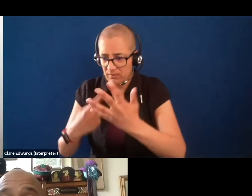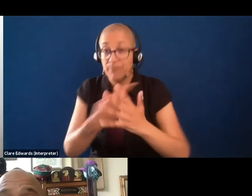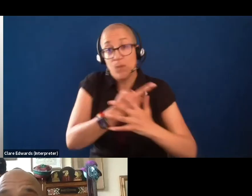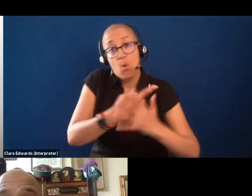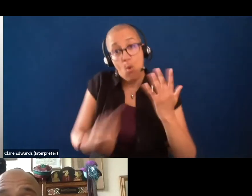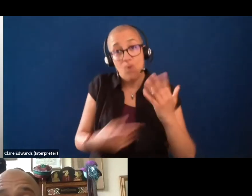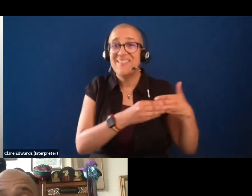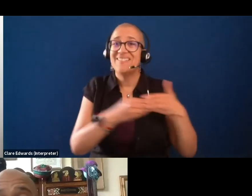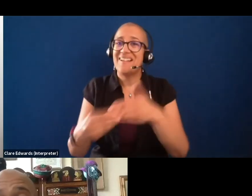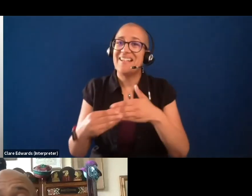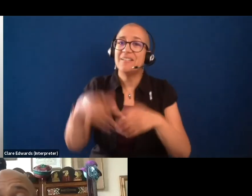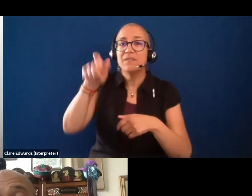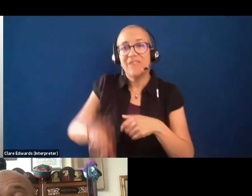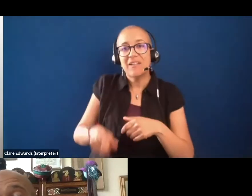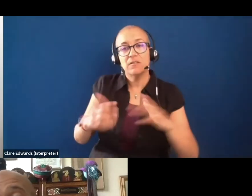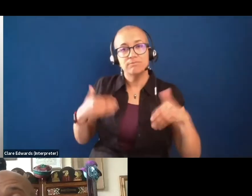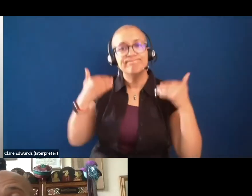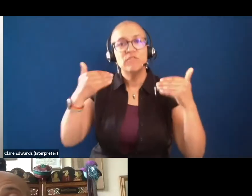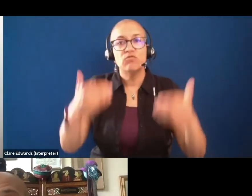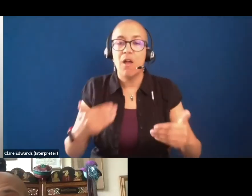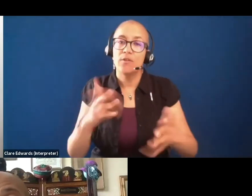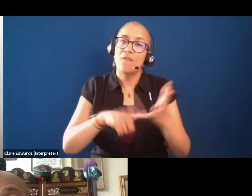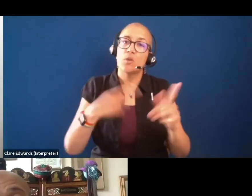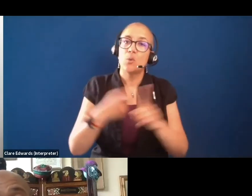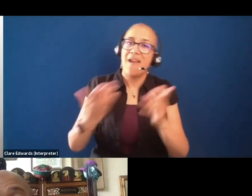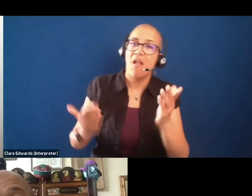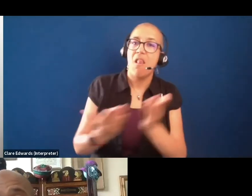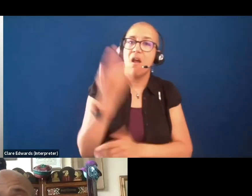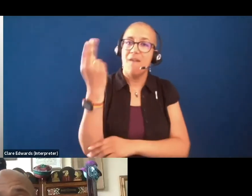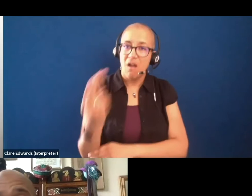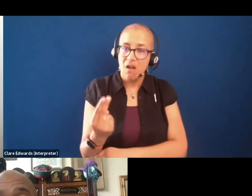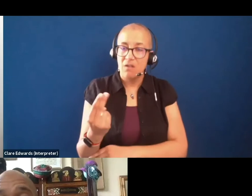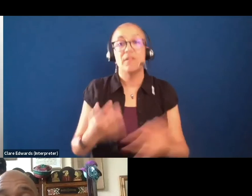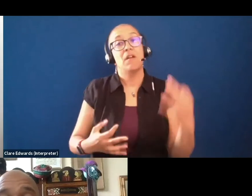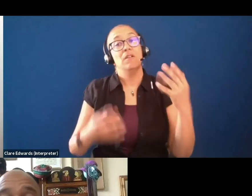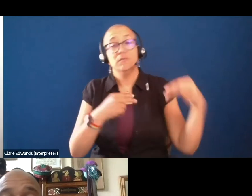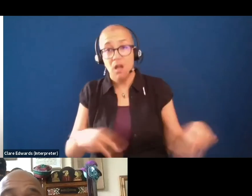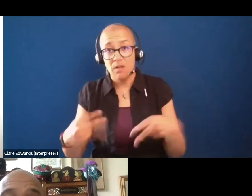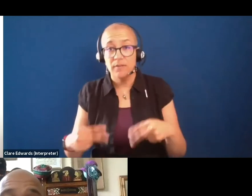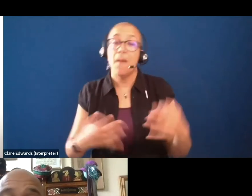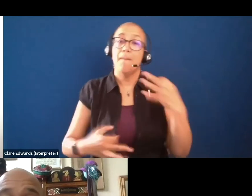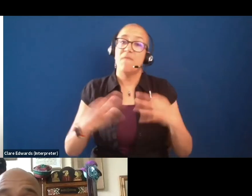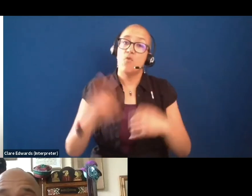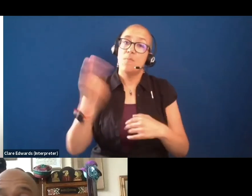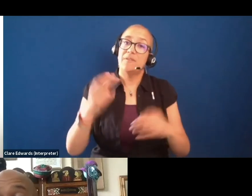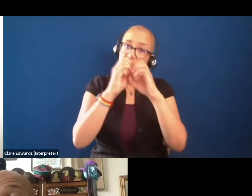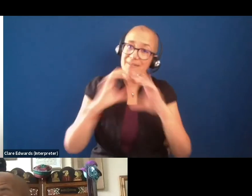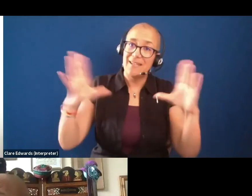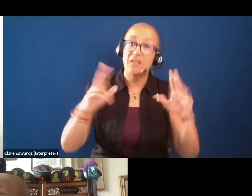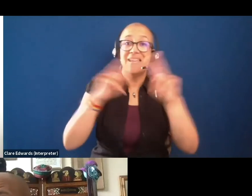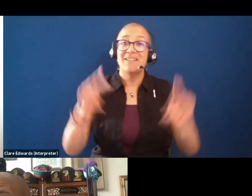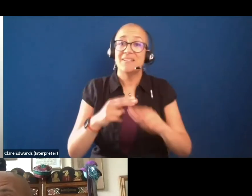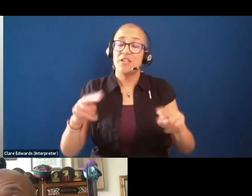leading figures at the forefront of the UK's live art and dance and performance art scenes. International headliners have included